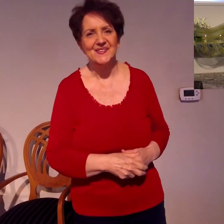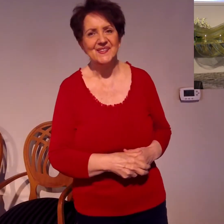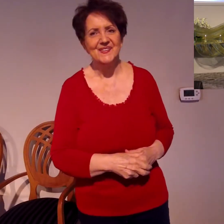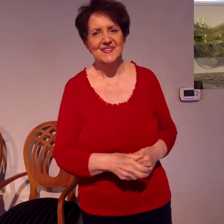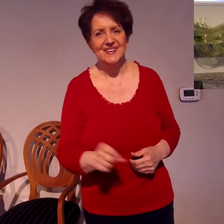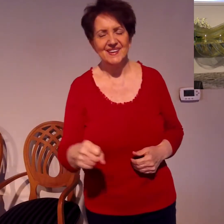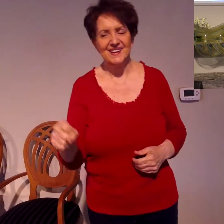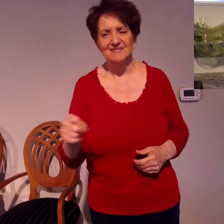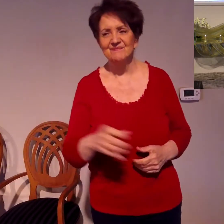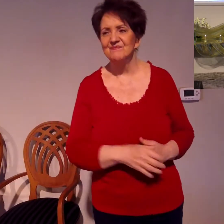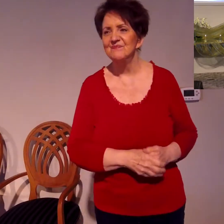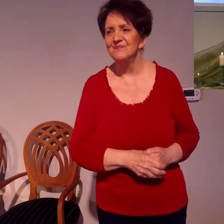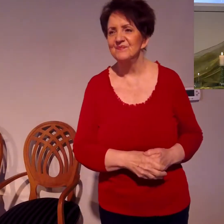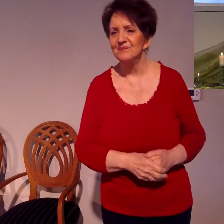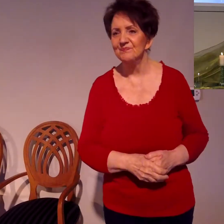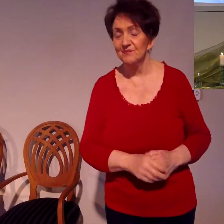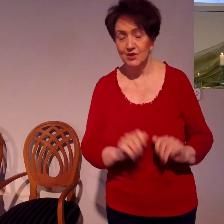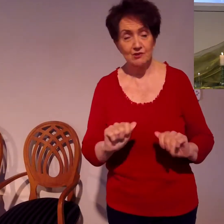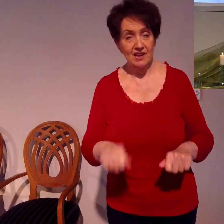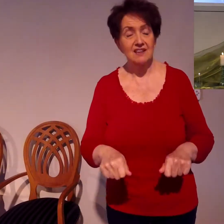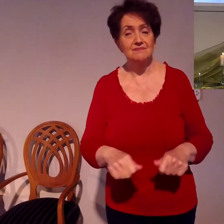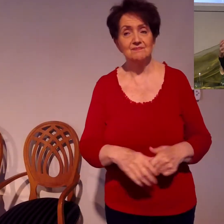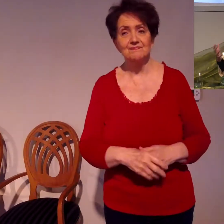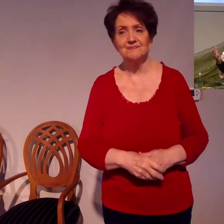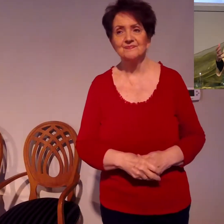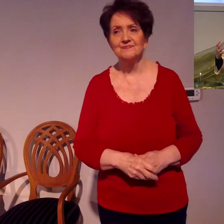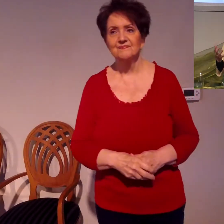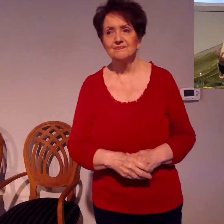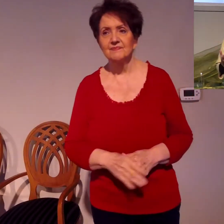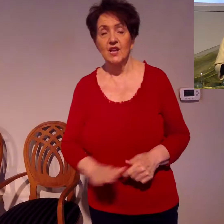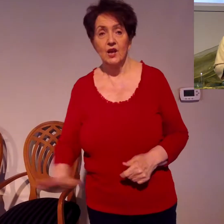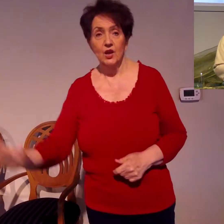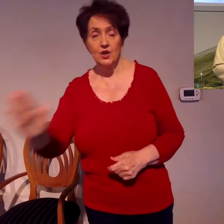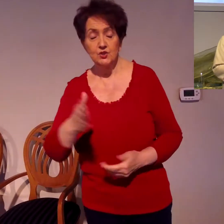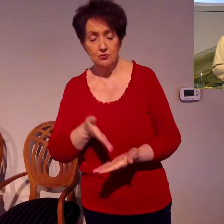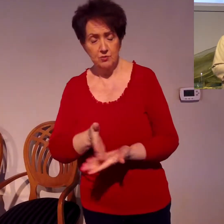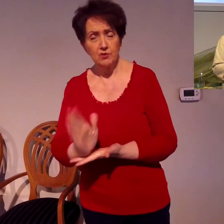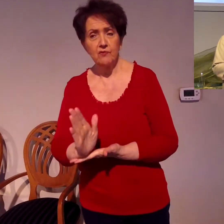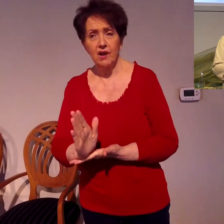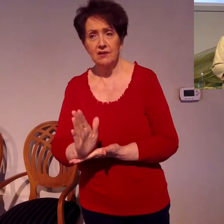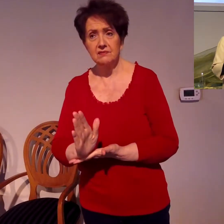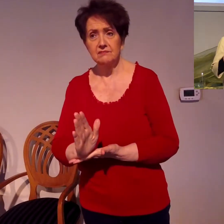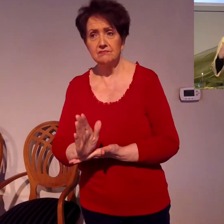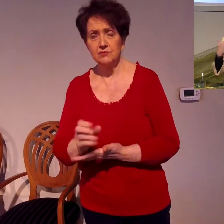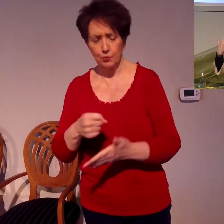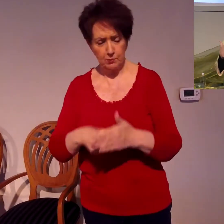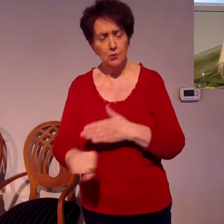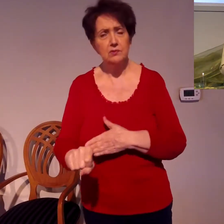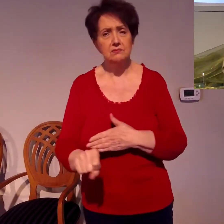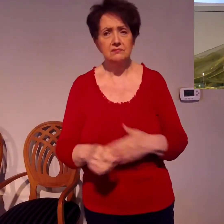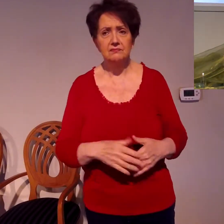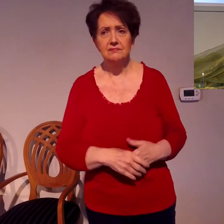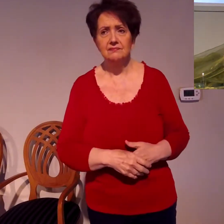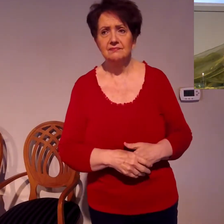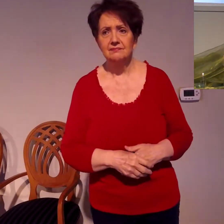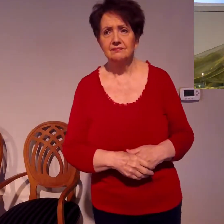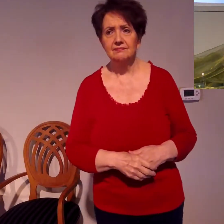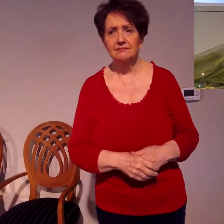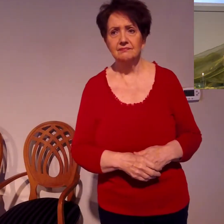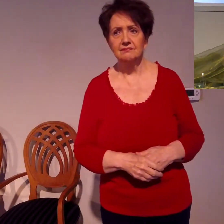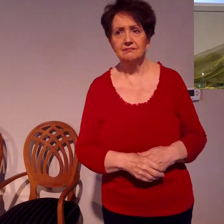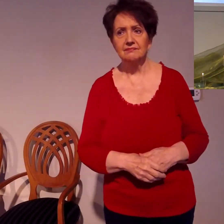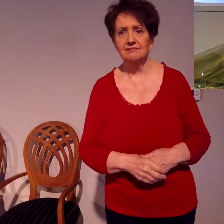Yeah. So you can. And it's your divine birthright. It's your divine birthright that you